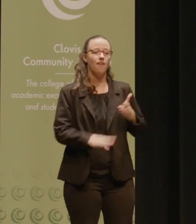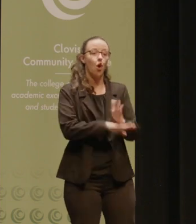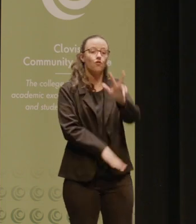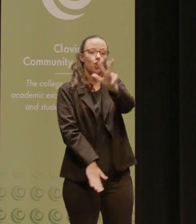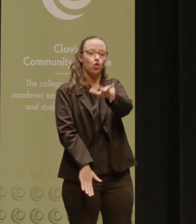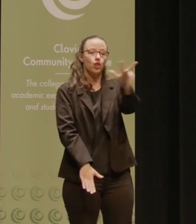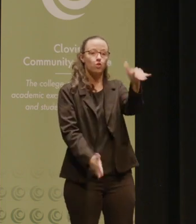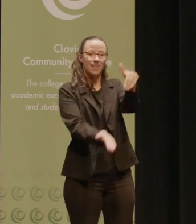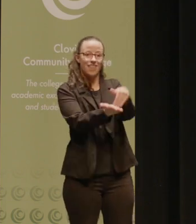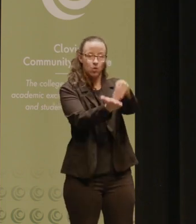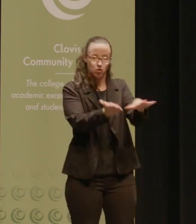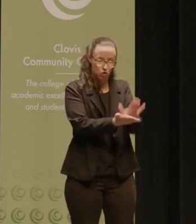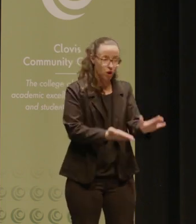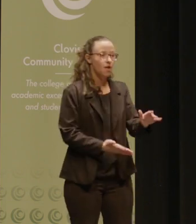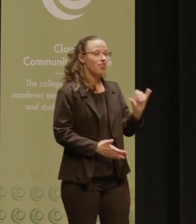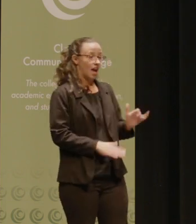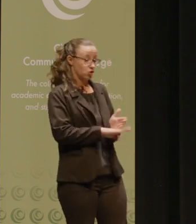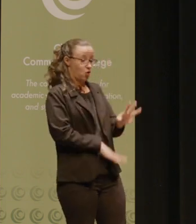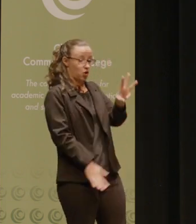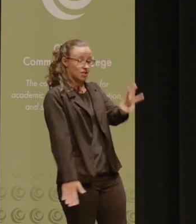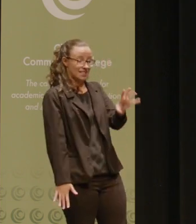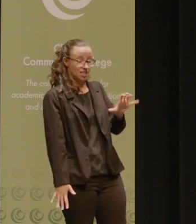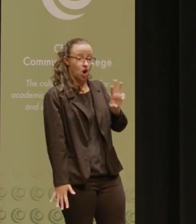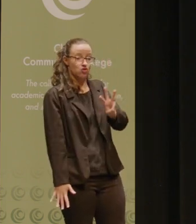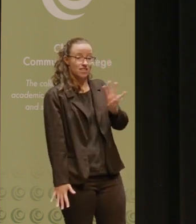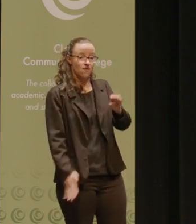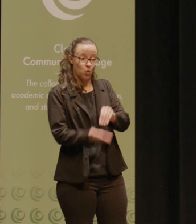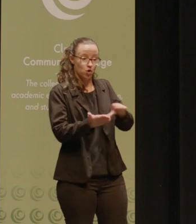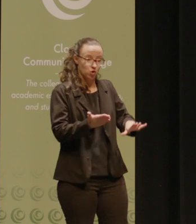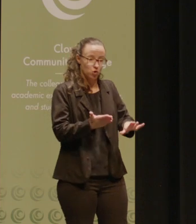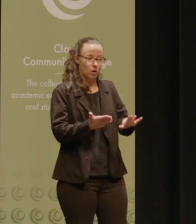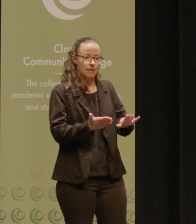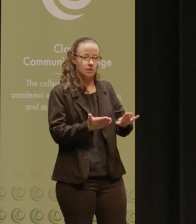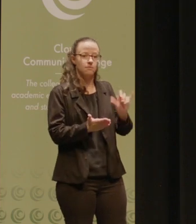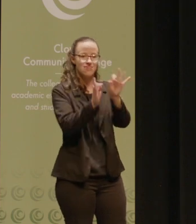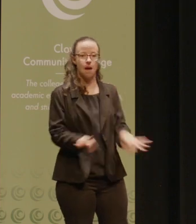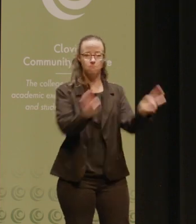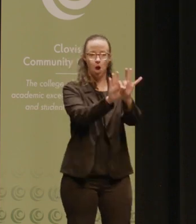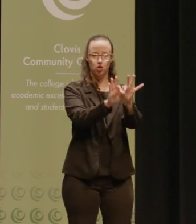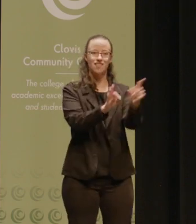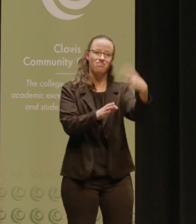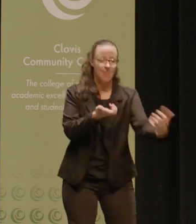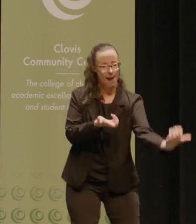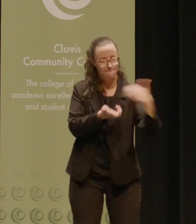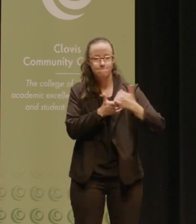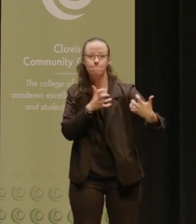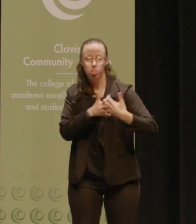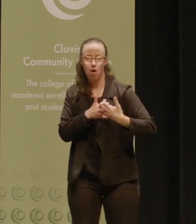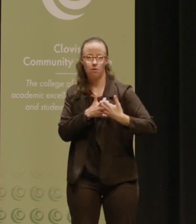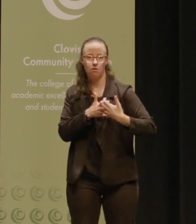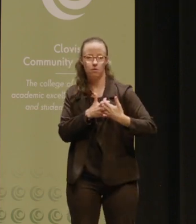students at our colleges. If you do the math, that's over 664 students. That matters. They belong.